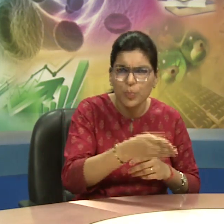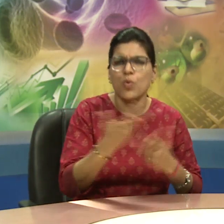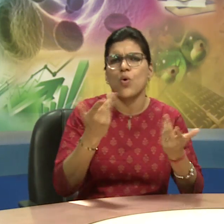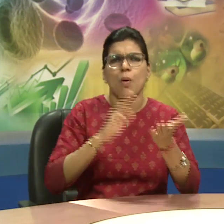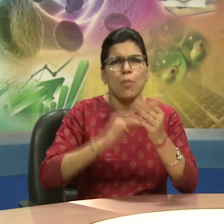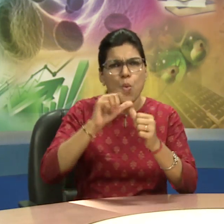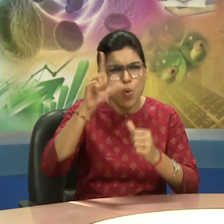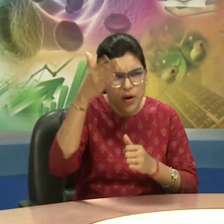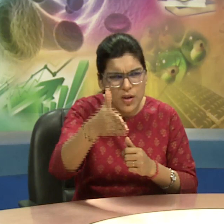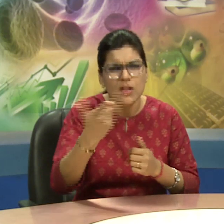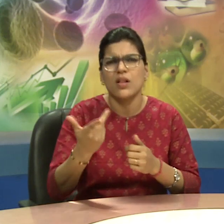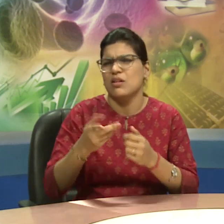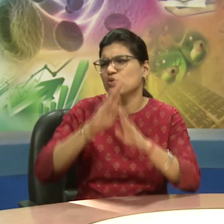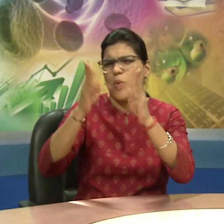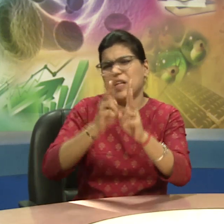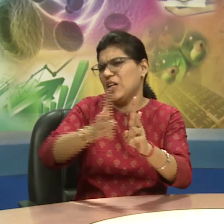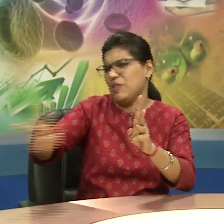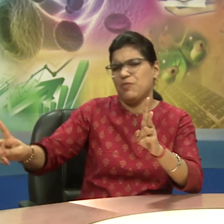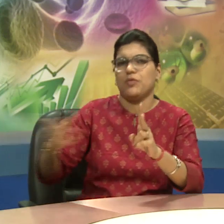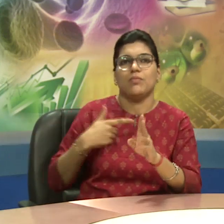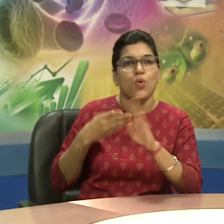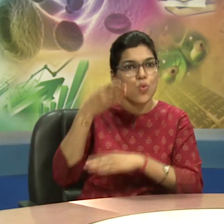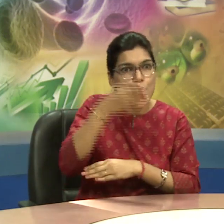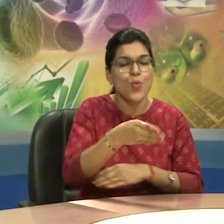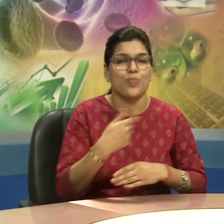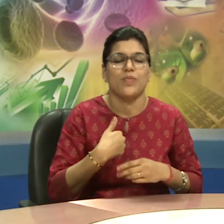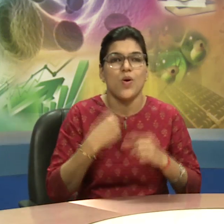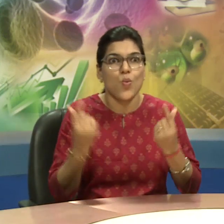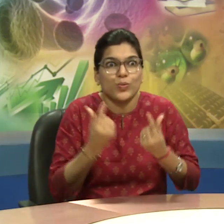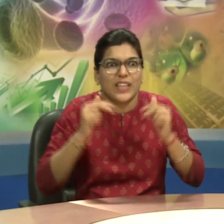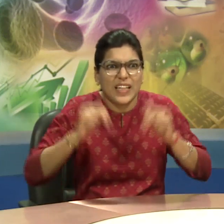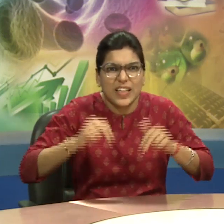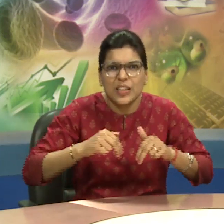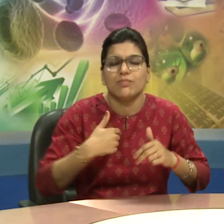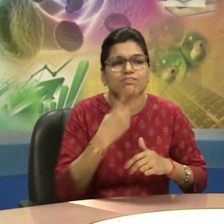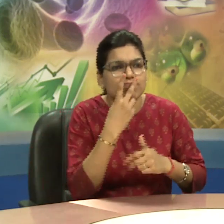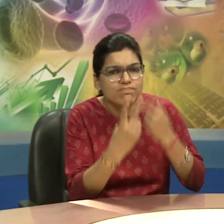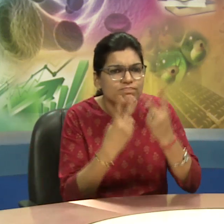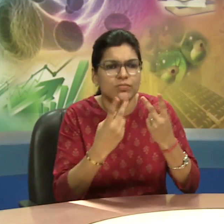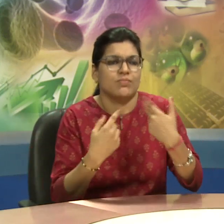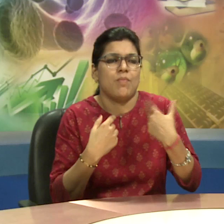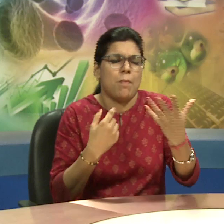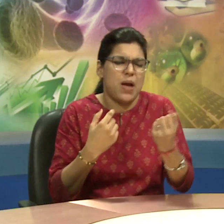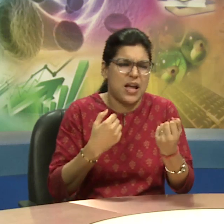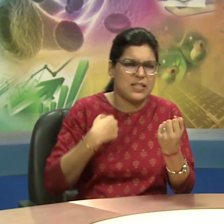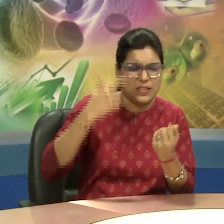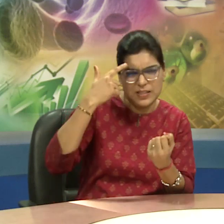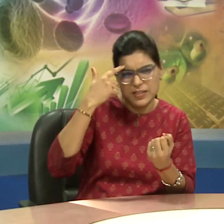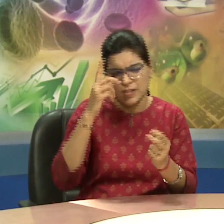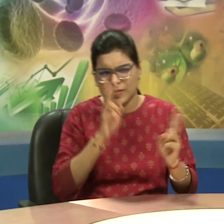Every consumer has the right to choose the goods